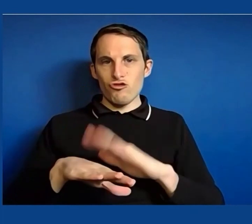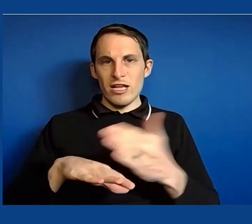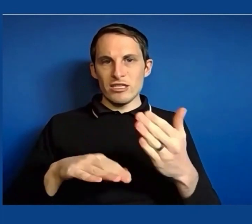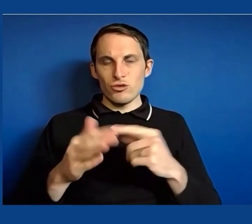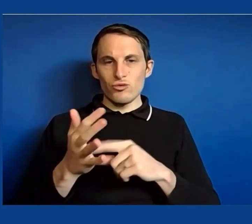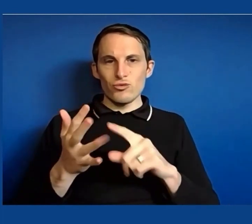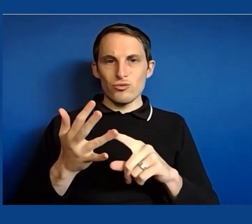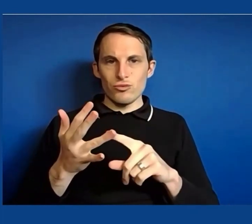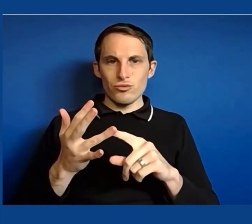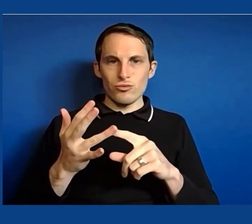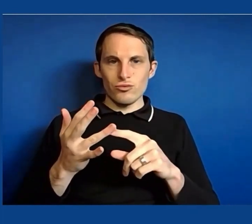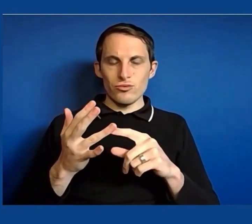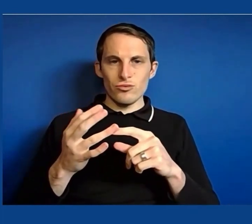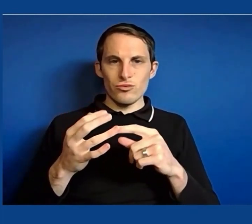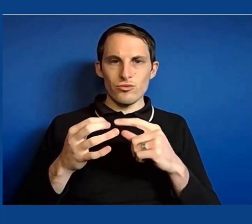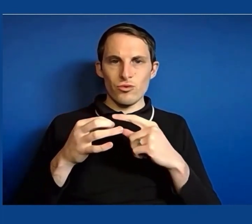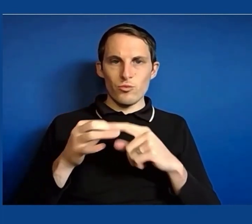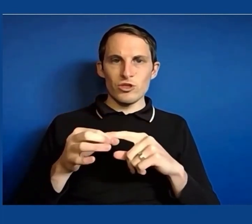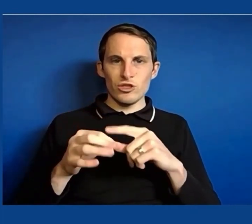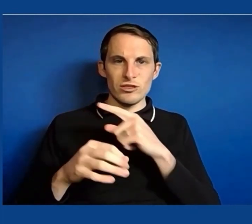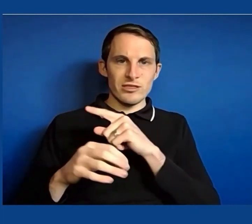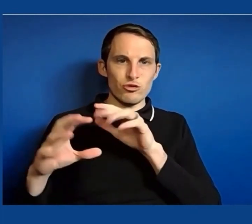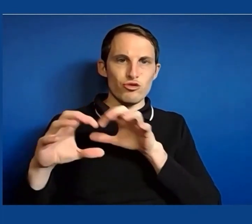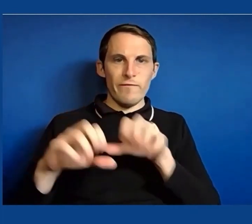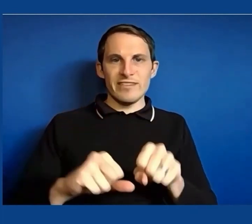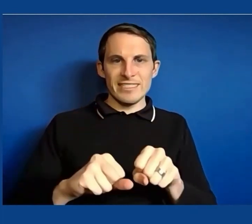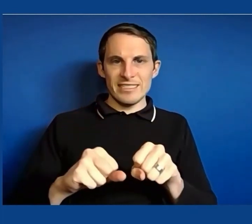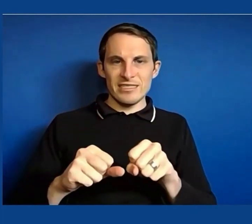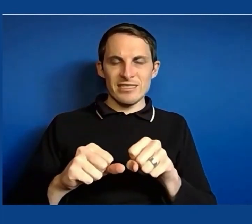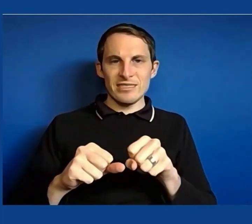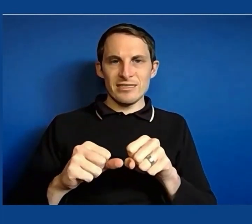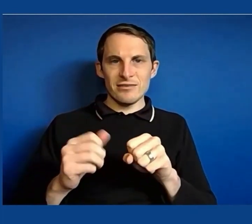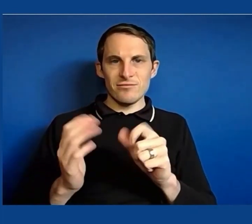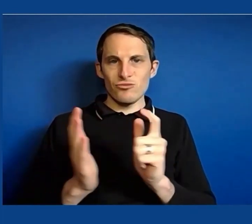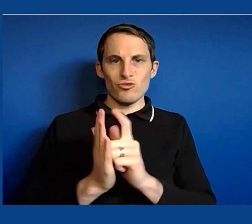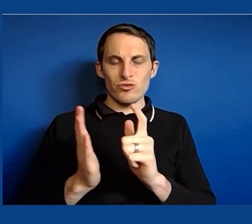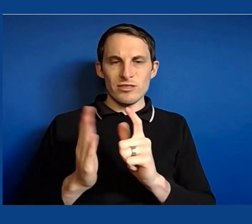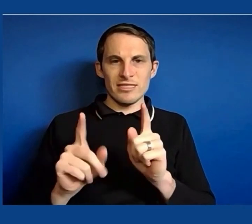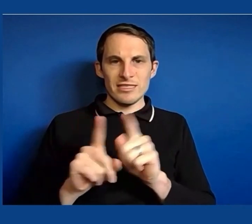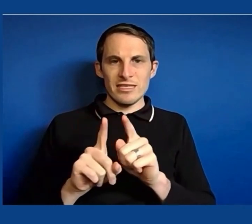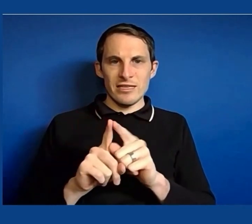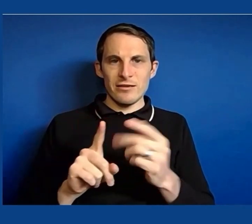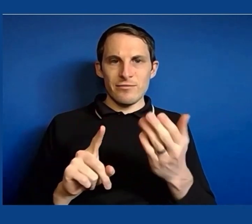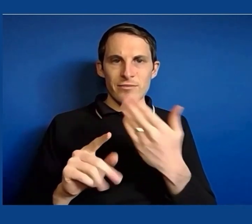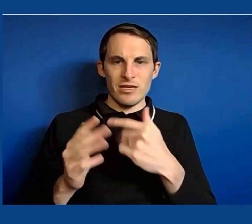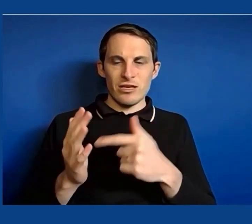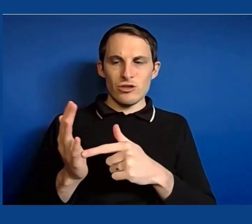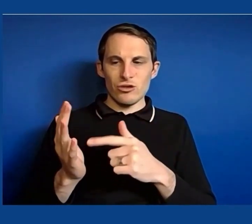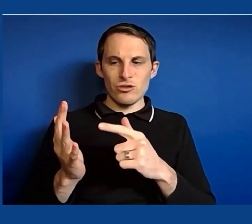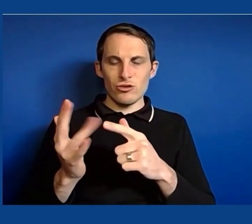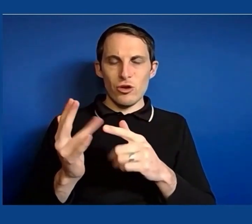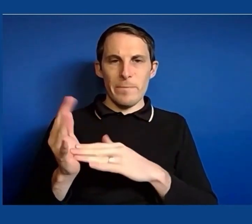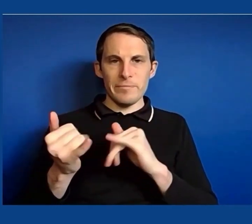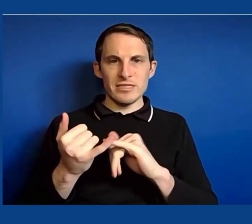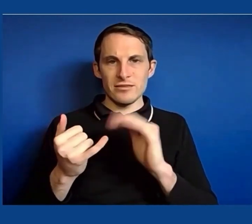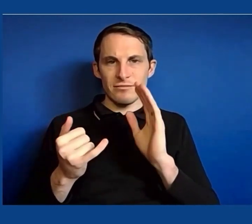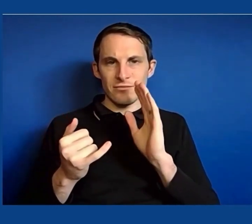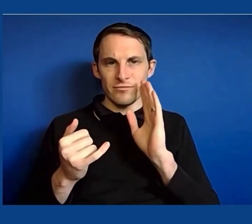question that sovereignty question, and the recent Love Tom's case also goes there. So I think